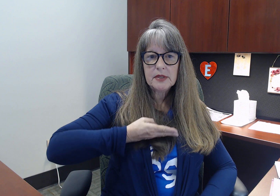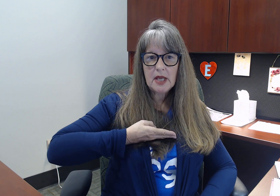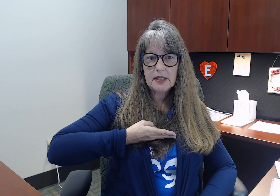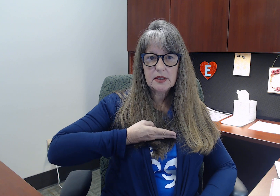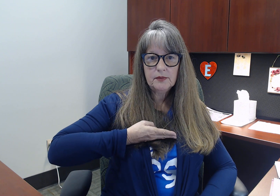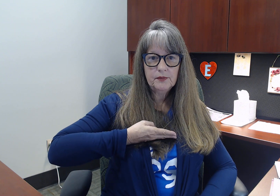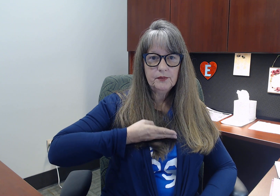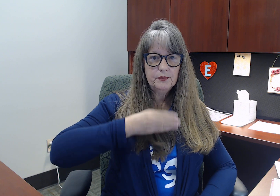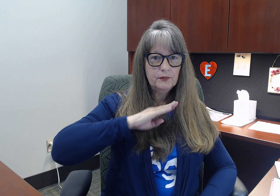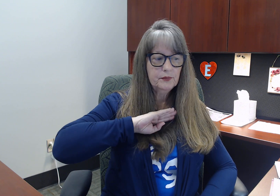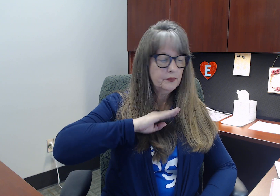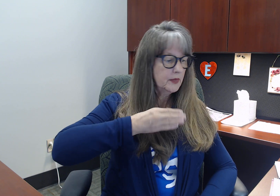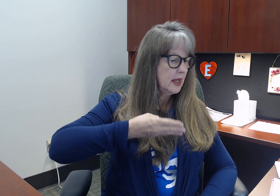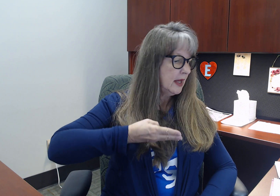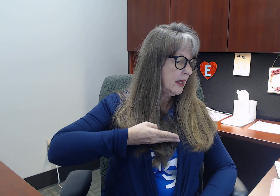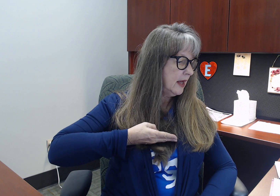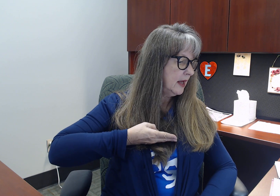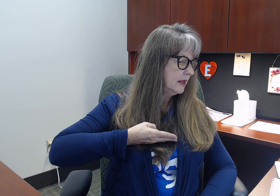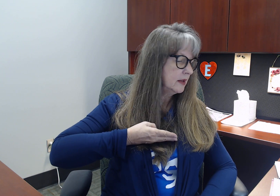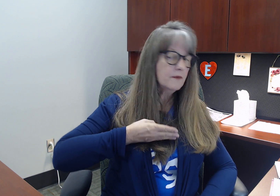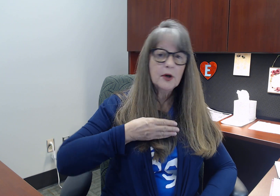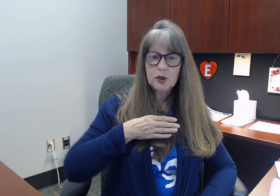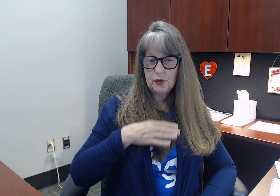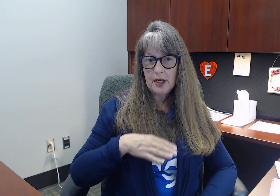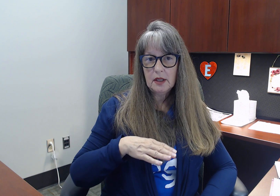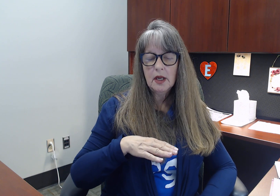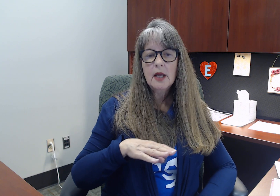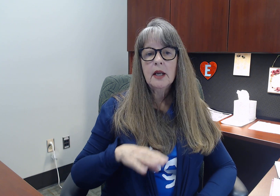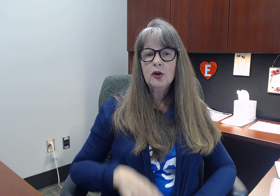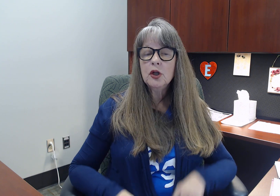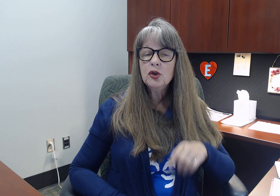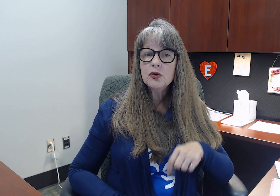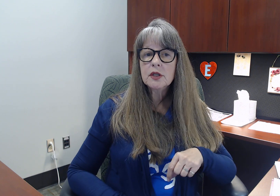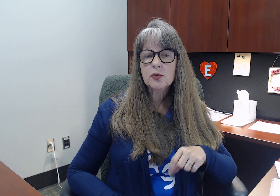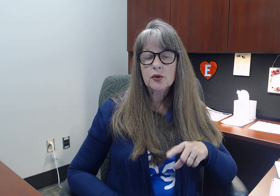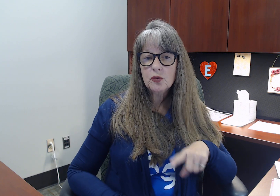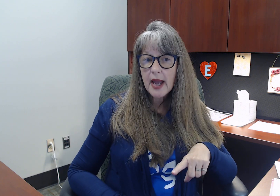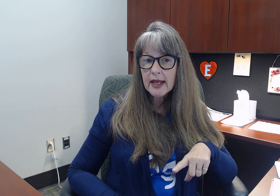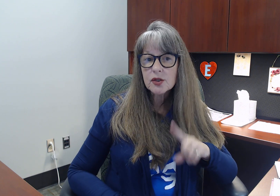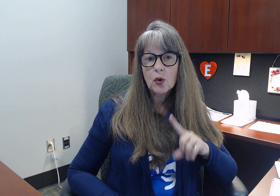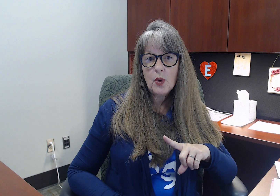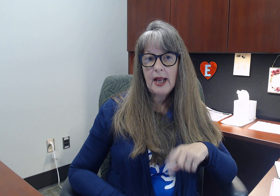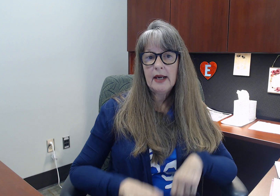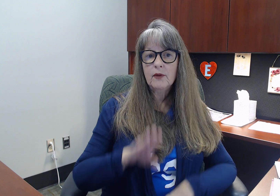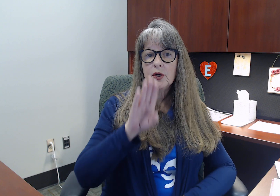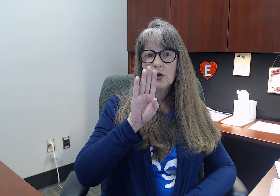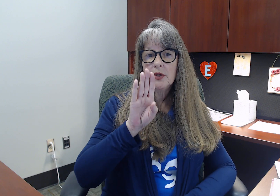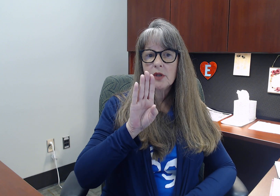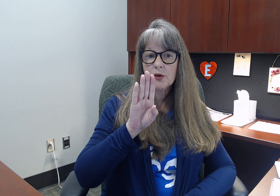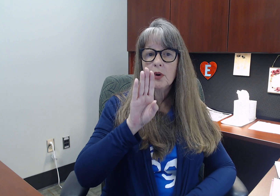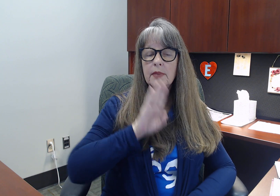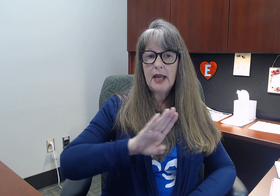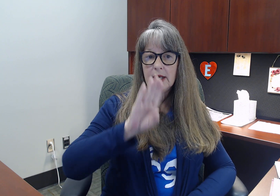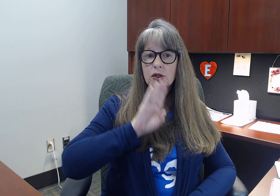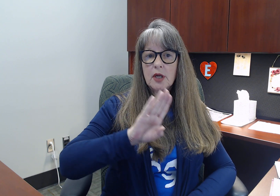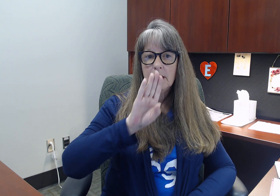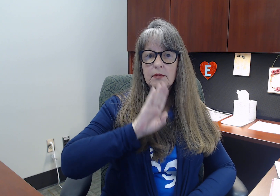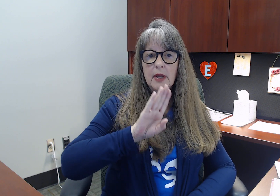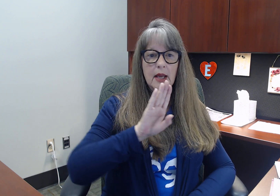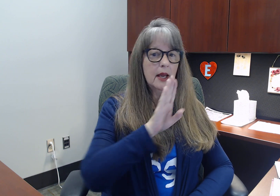Upset. And frustrated. Now you can use this with 2 hands or 1 hand. I've already showed this, also a B hand shape. And